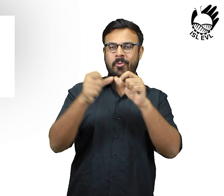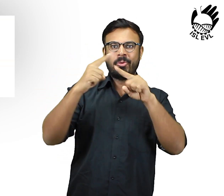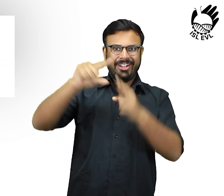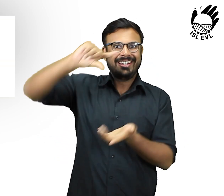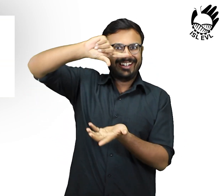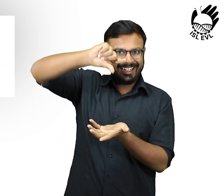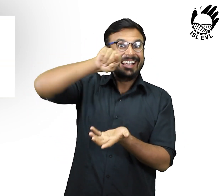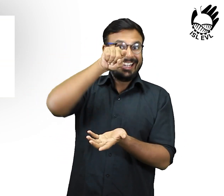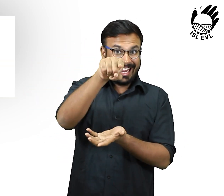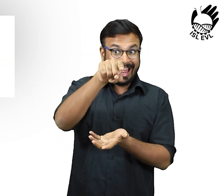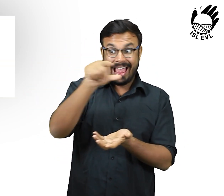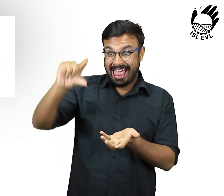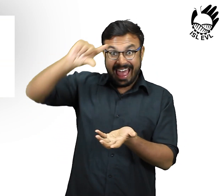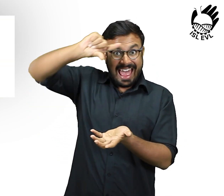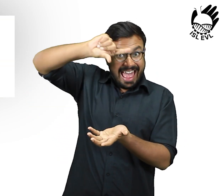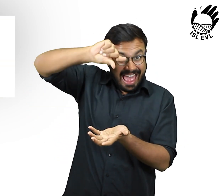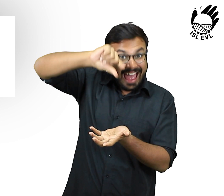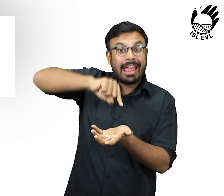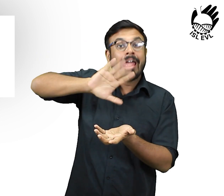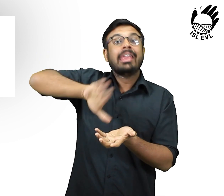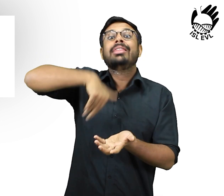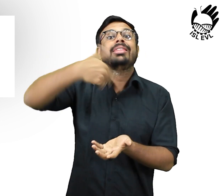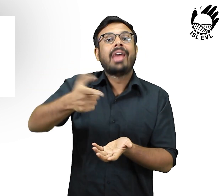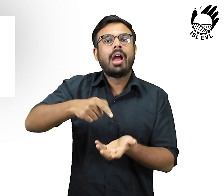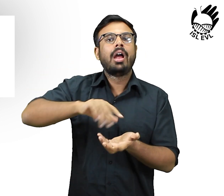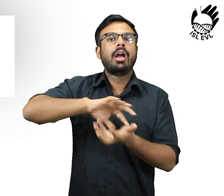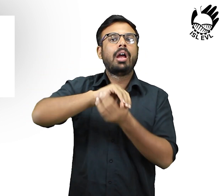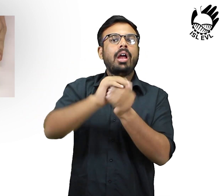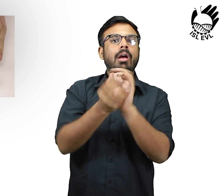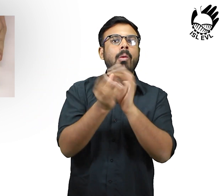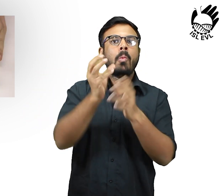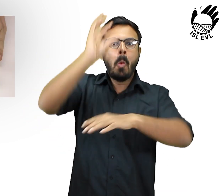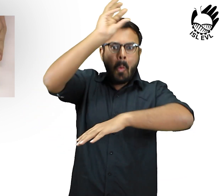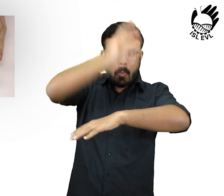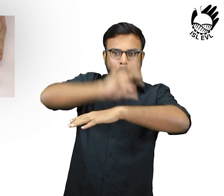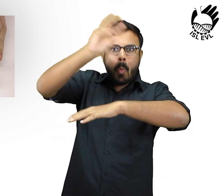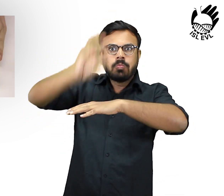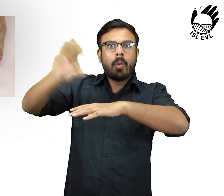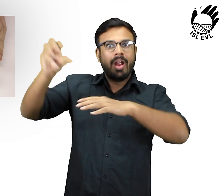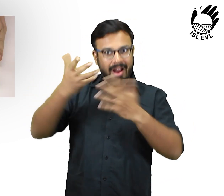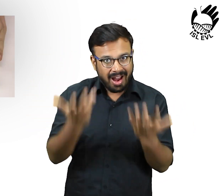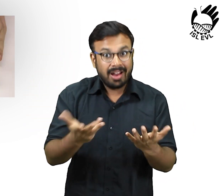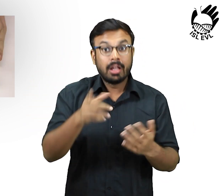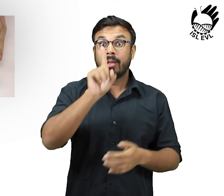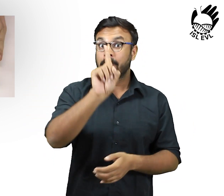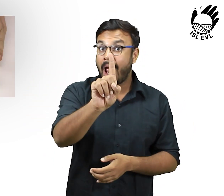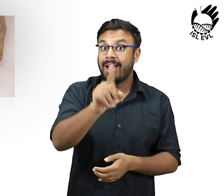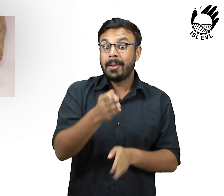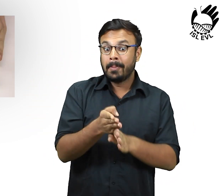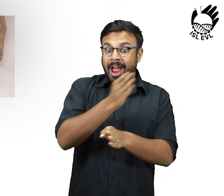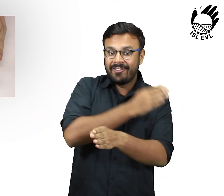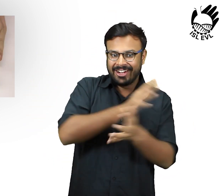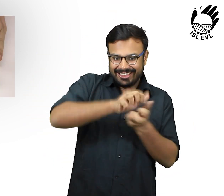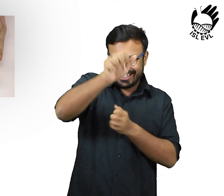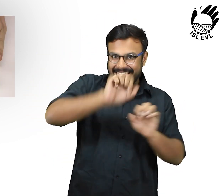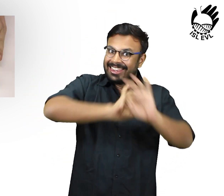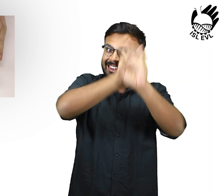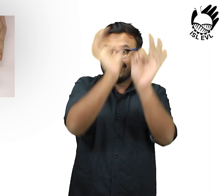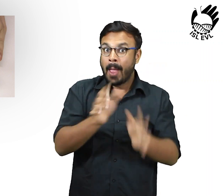Slime made in the first part is ready. So if we add a solution named borax solution to the undiluted synthetic